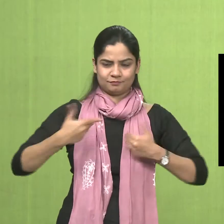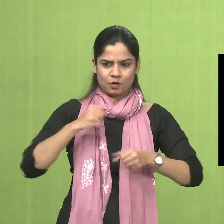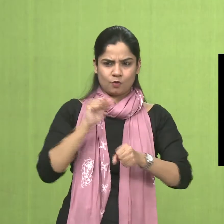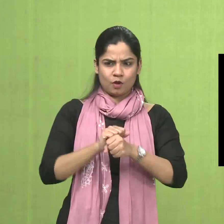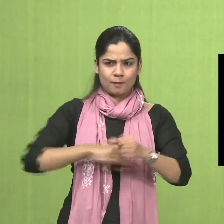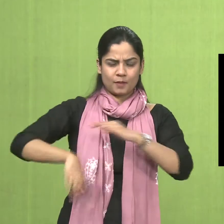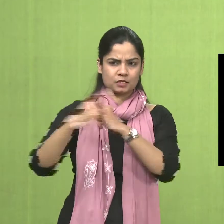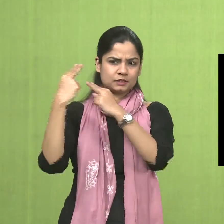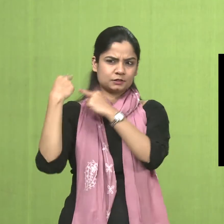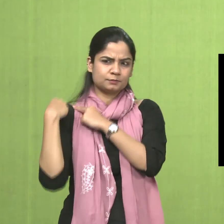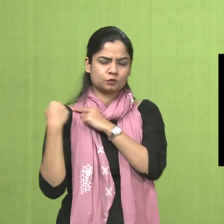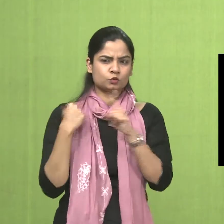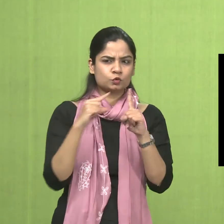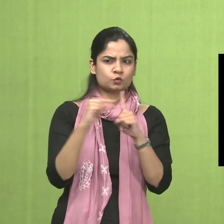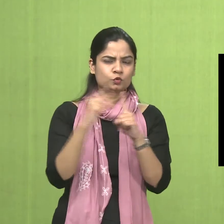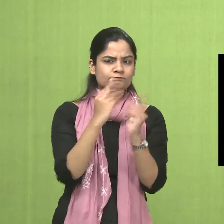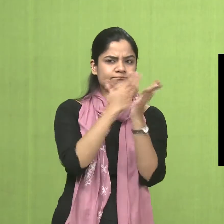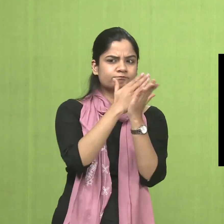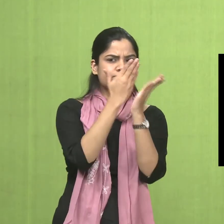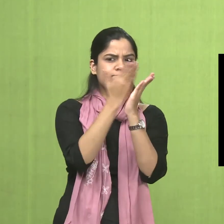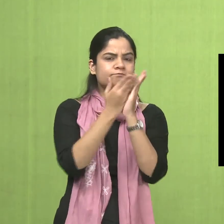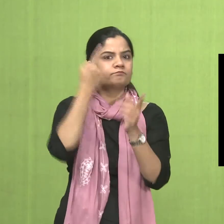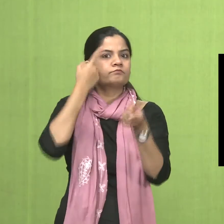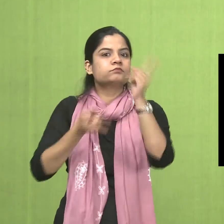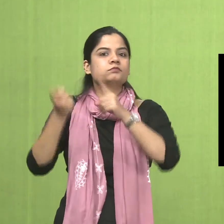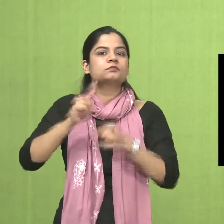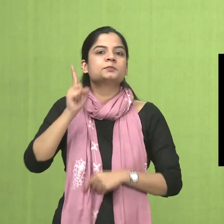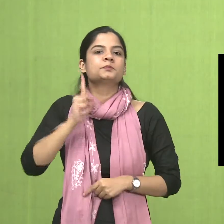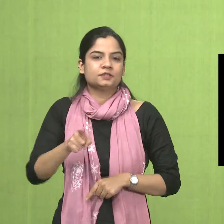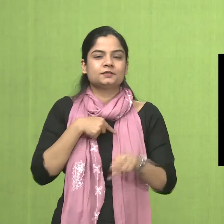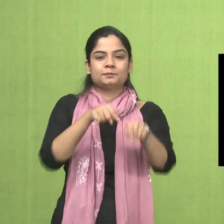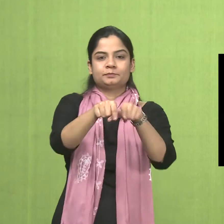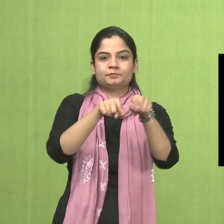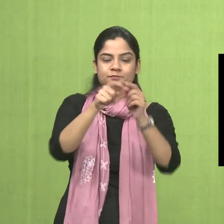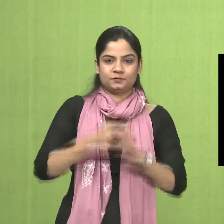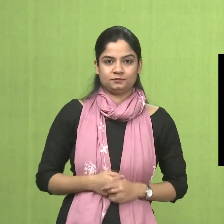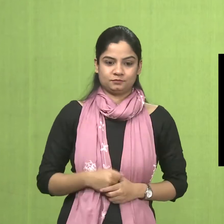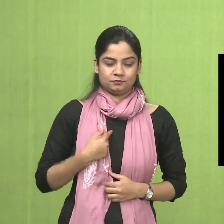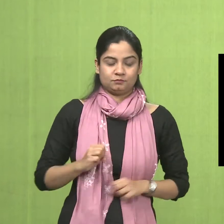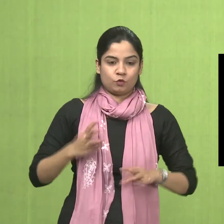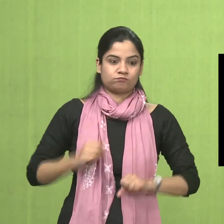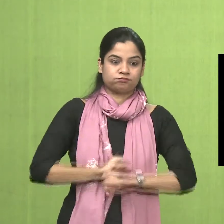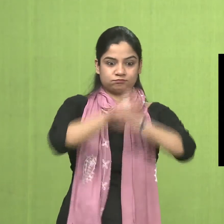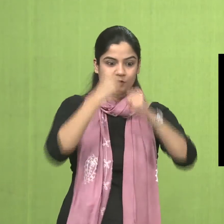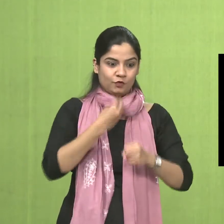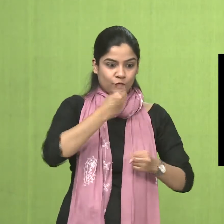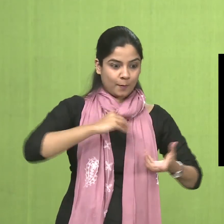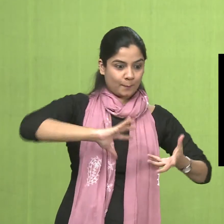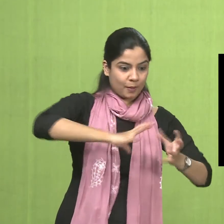For example, there is a woman, there's a working woman and she knows what she has to do in the morning. For example, she has to wake up in